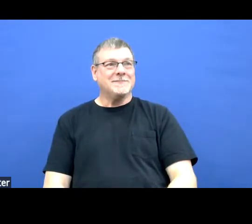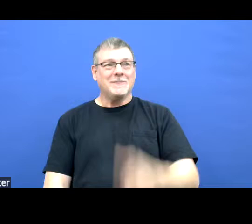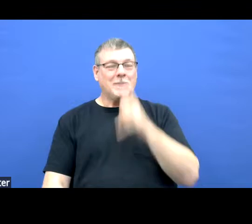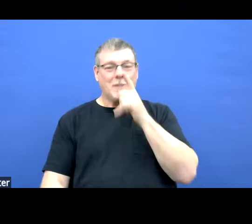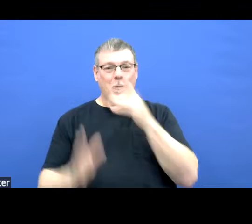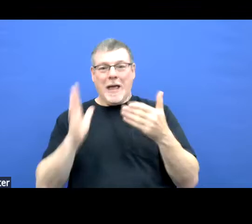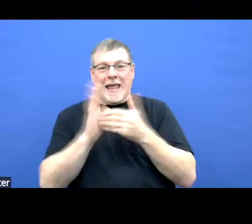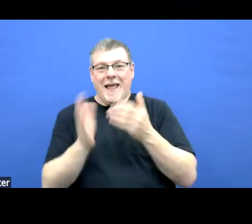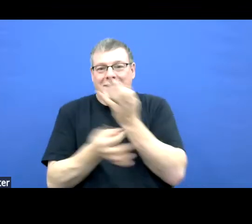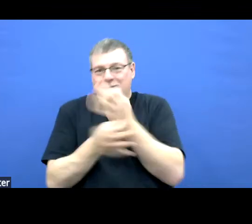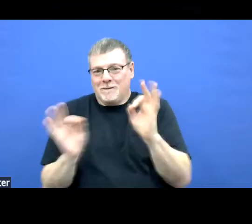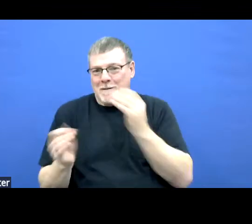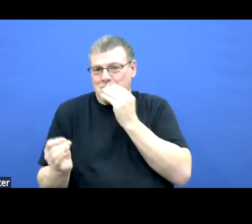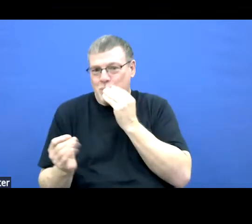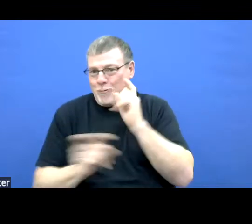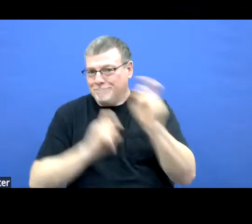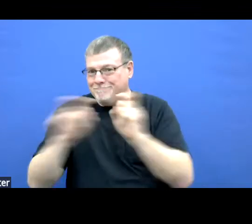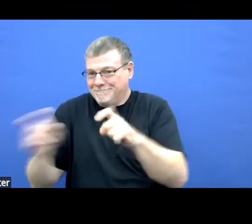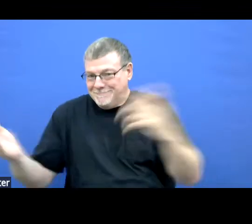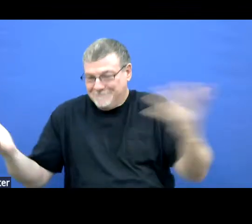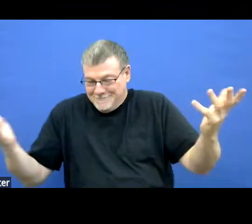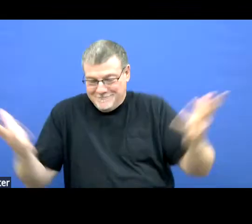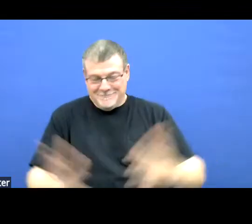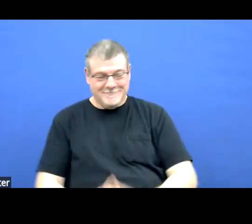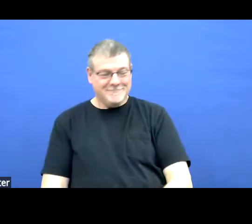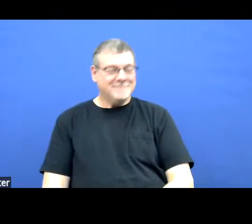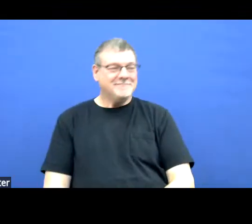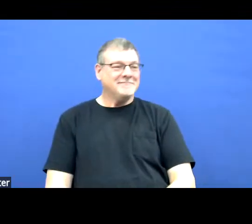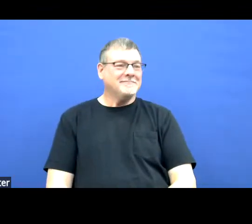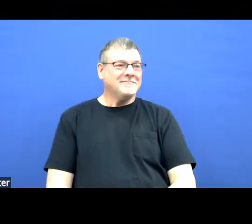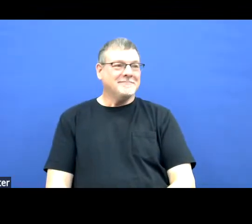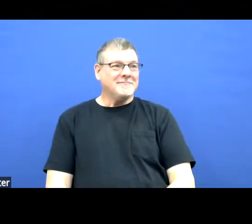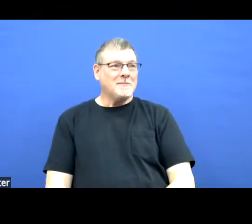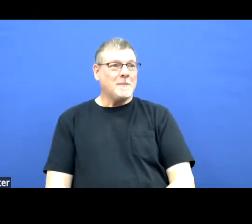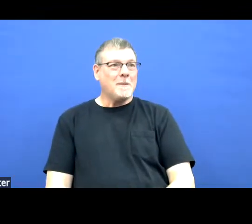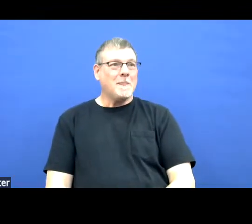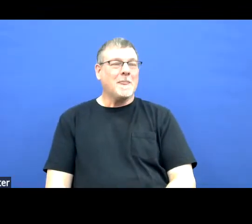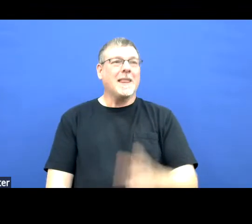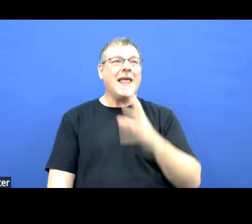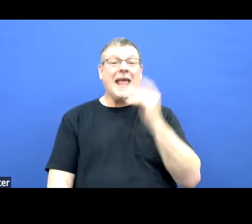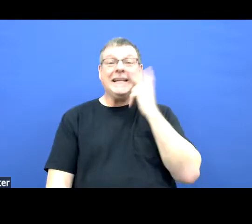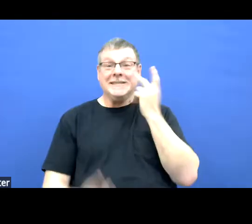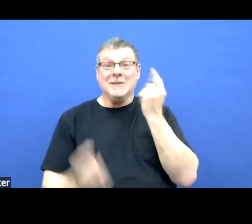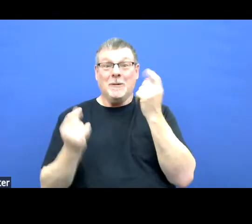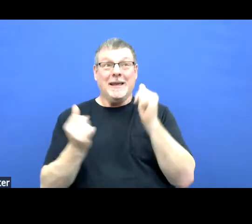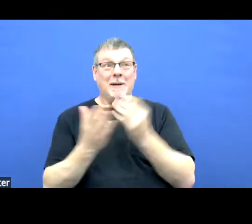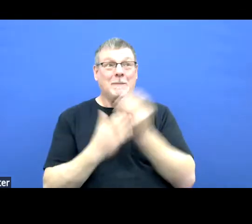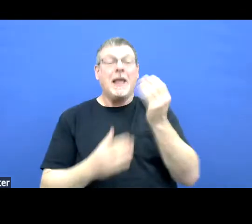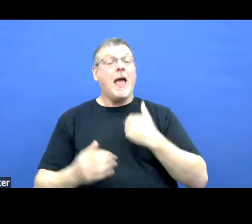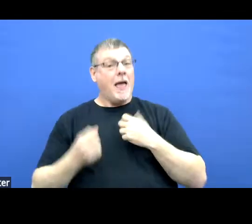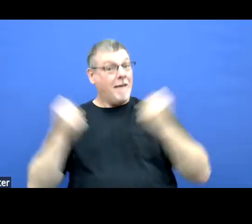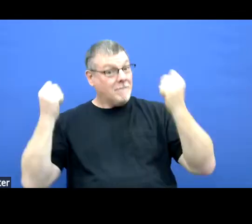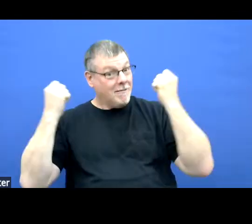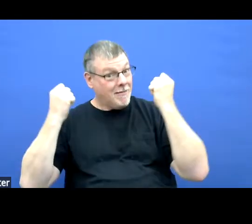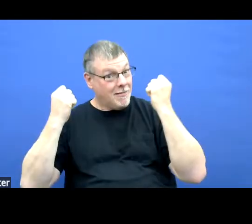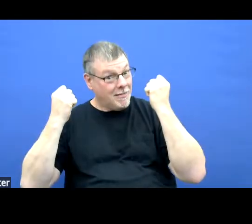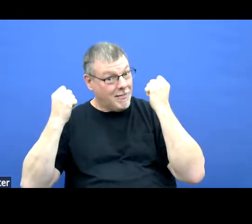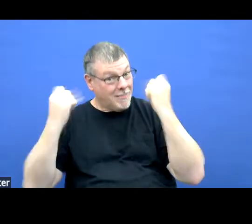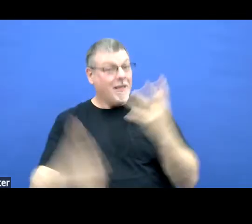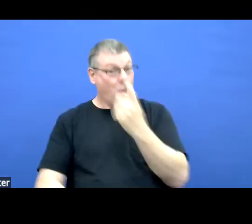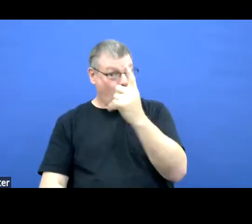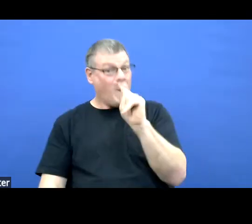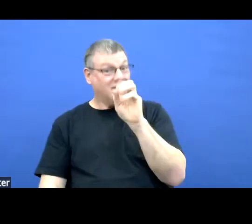against free samples, you know? That's right. I know what salt, what seasoning to buy. I got a lot. I got a whole ton.